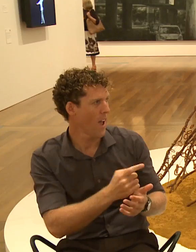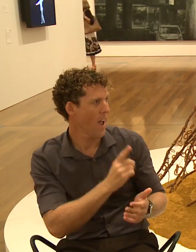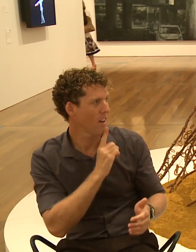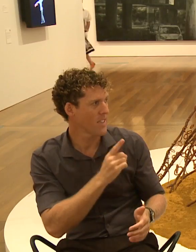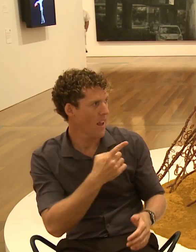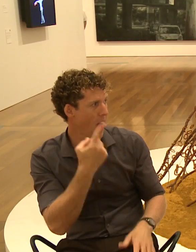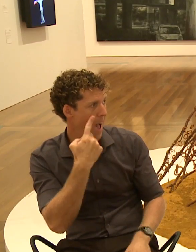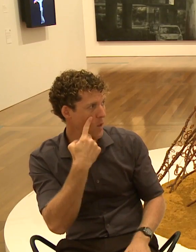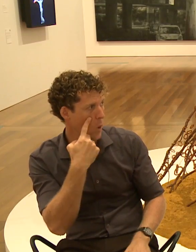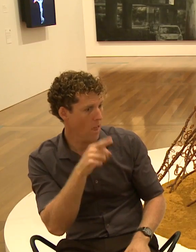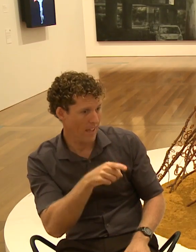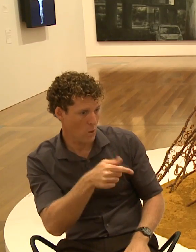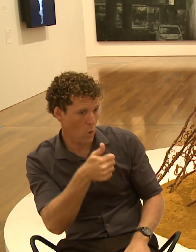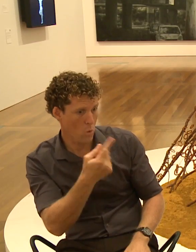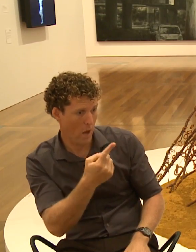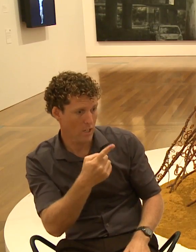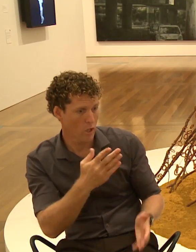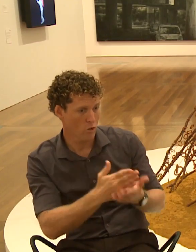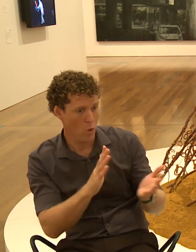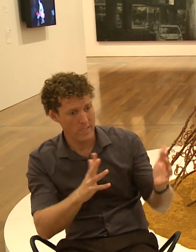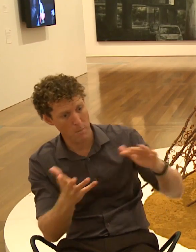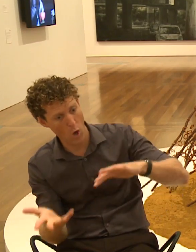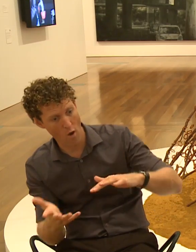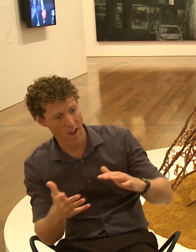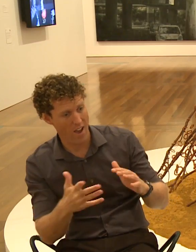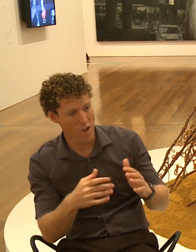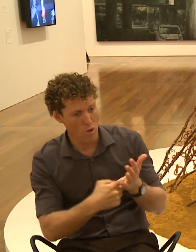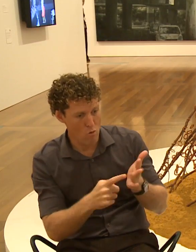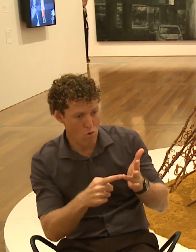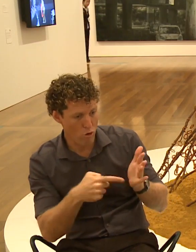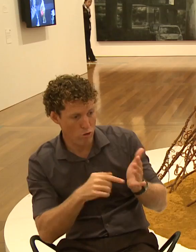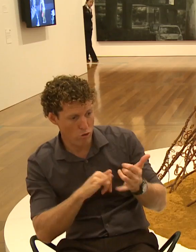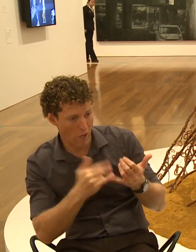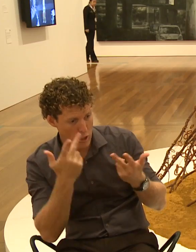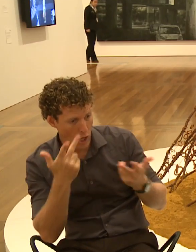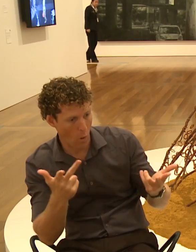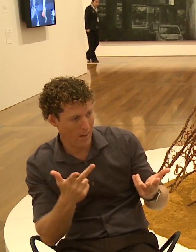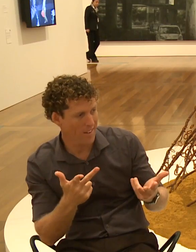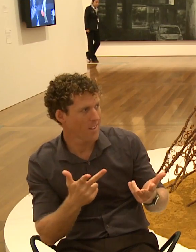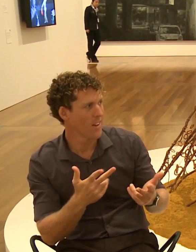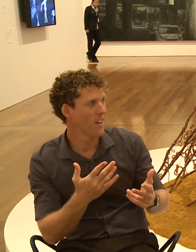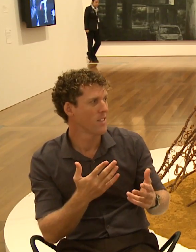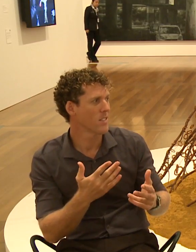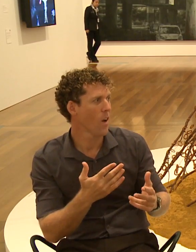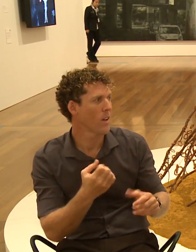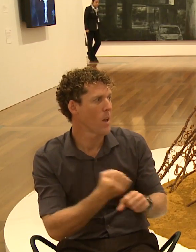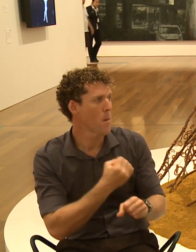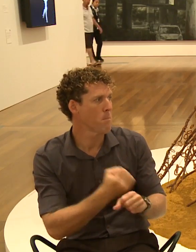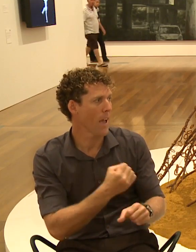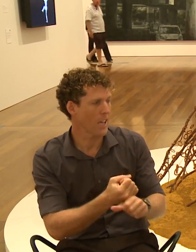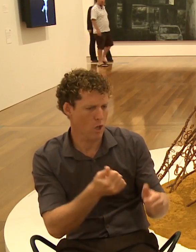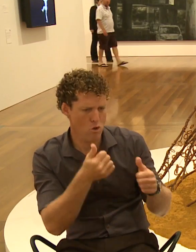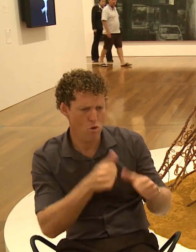that there, that's a good one. We tip it over. But yeah. So it's making use of what